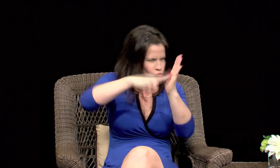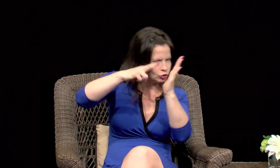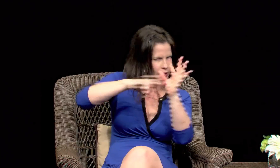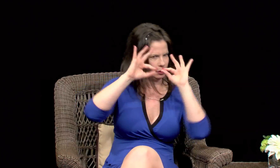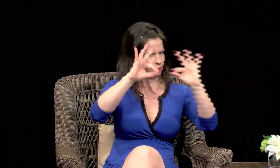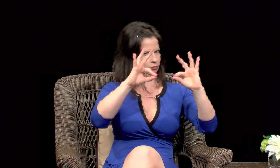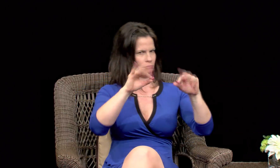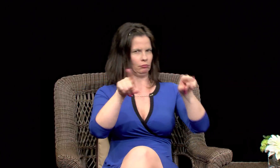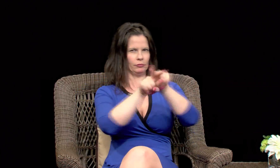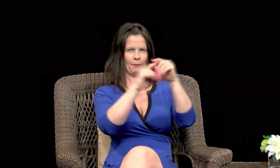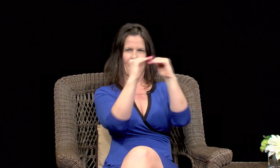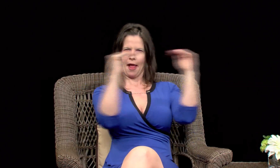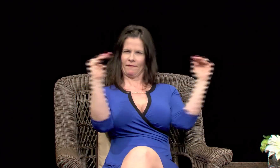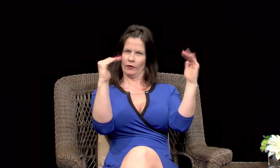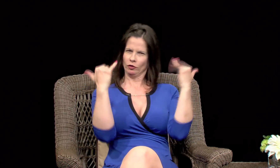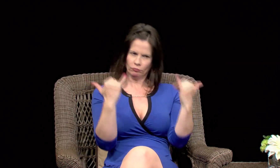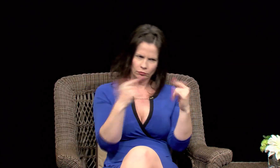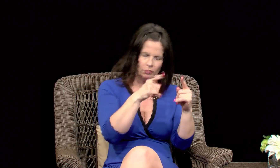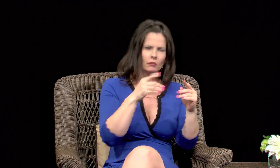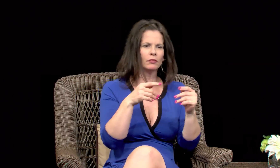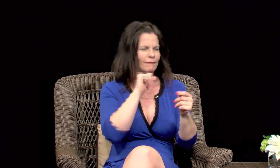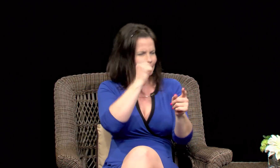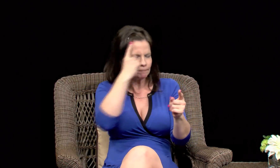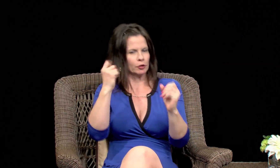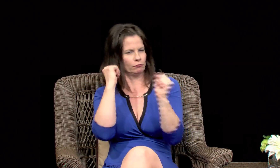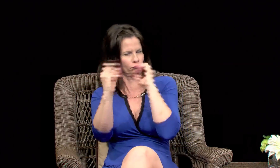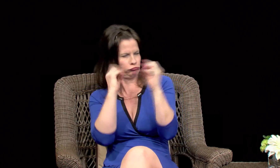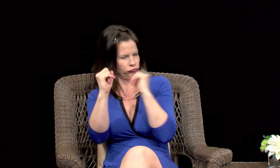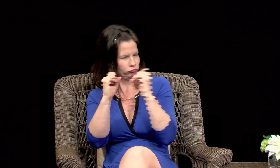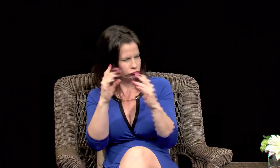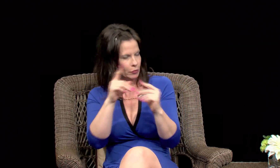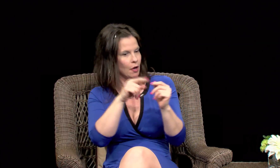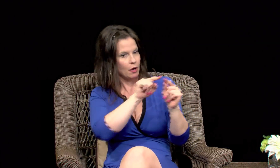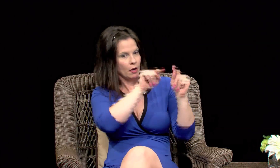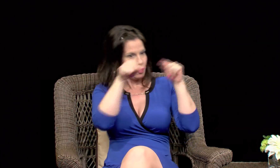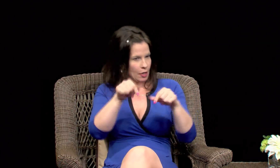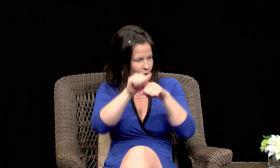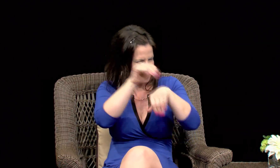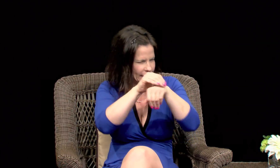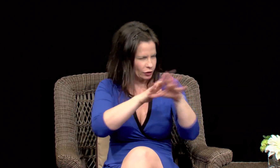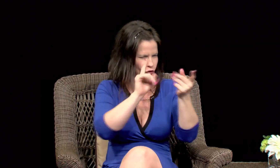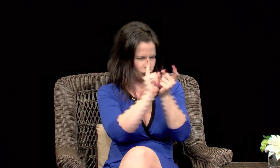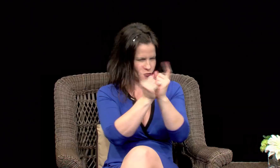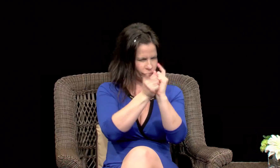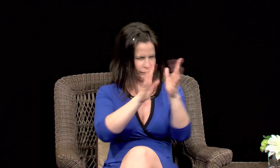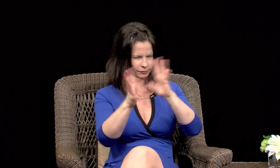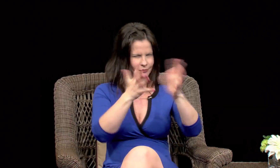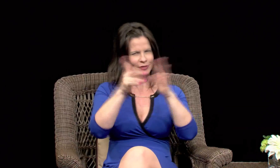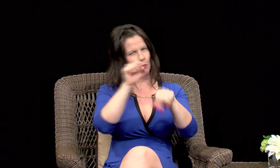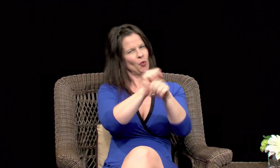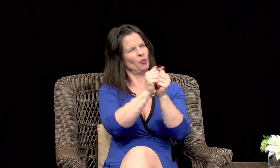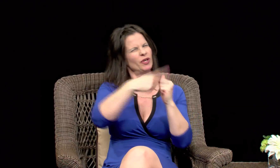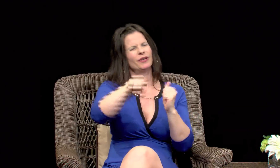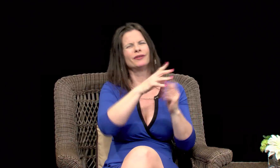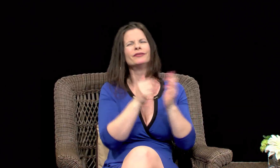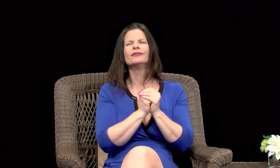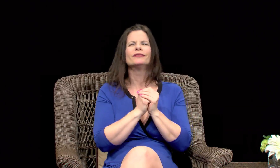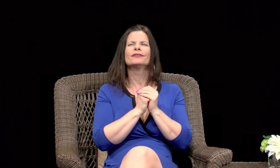students. She helps them to read so they're at the appropriate reading level. She'll sign what it is in English,